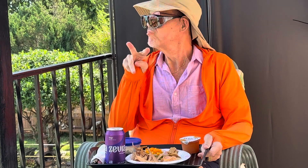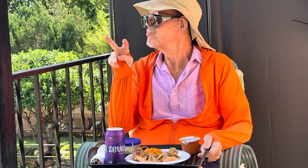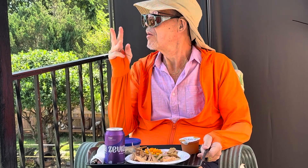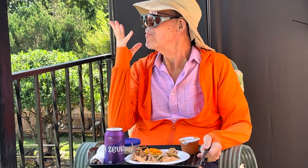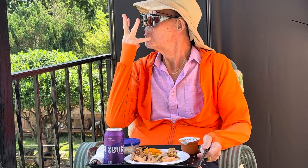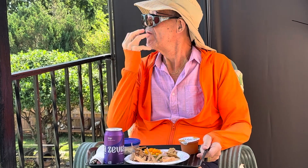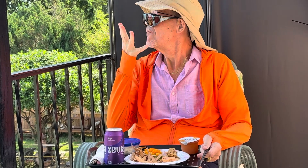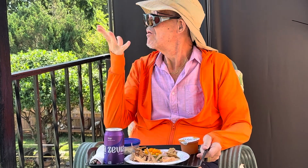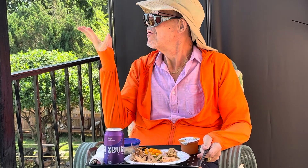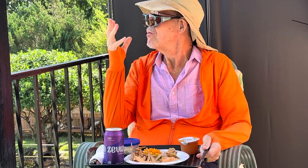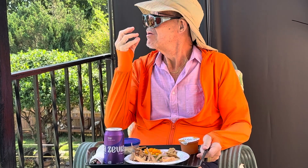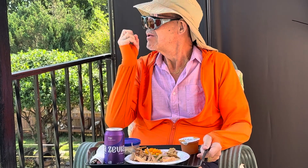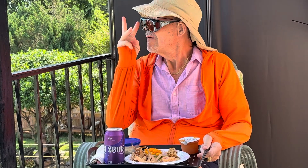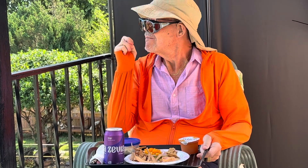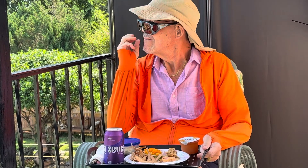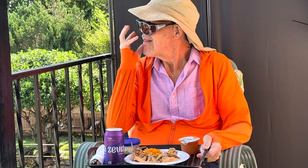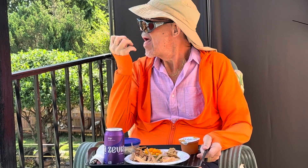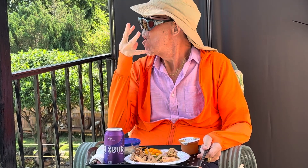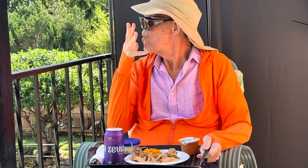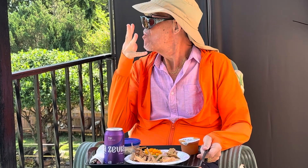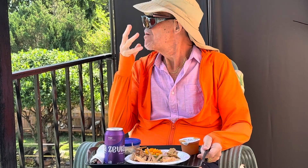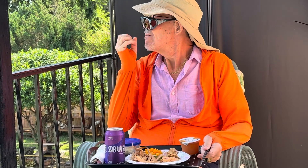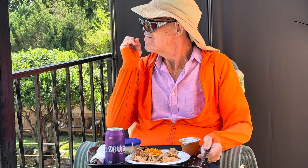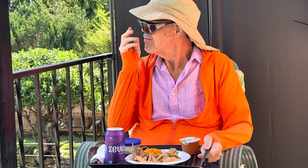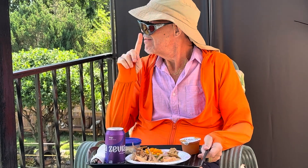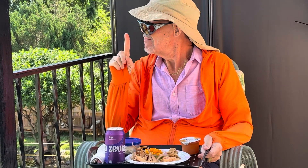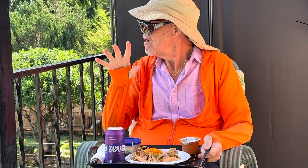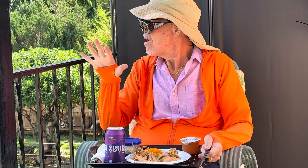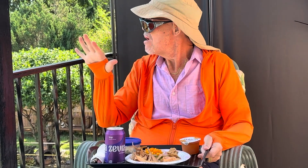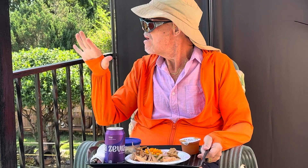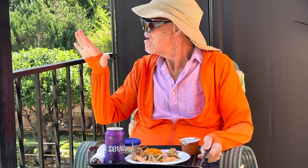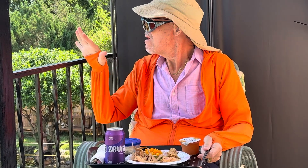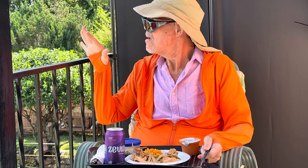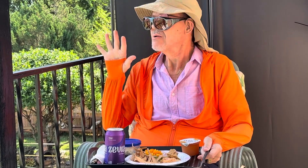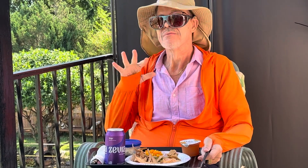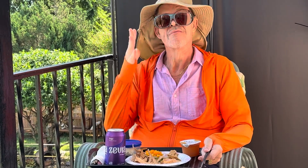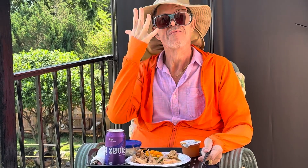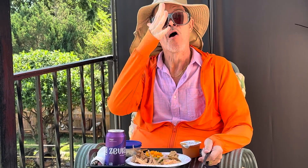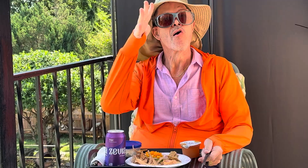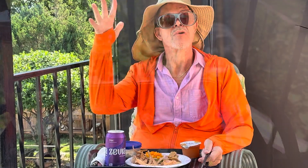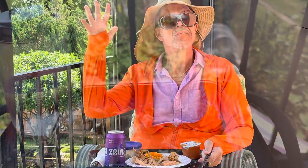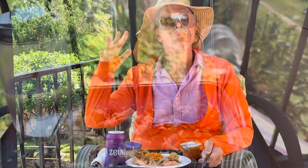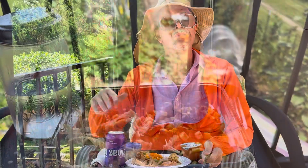Lunch now, watching the beautiful garden, the sunflowers and all the different flowers.